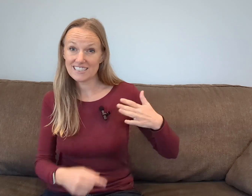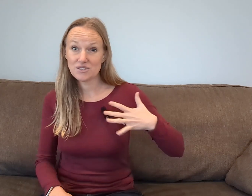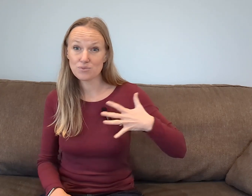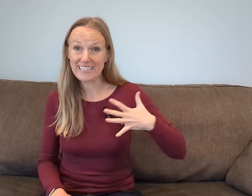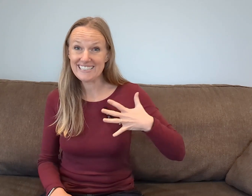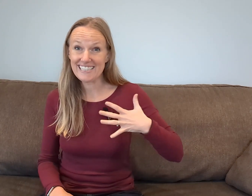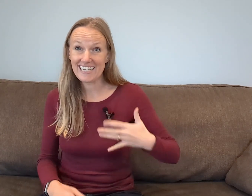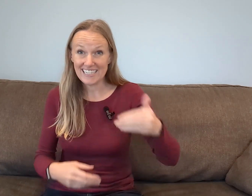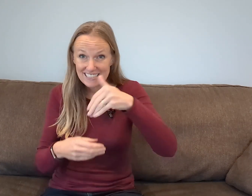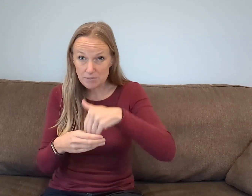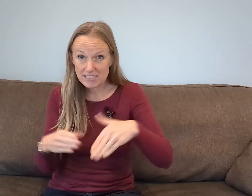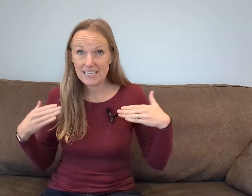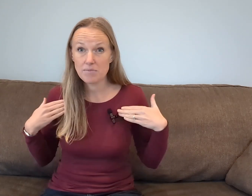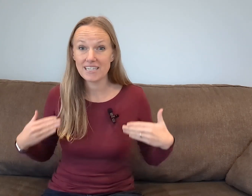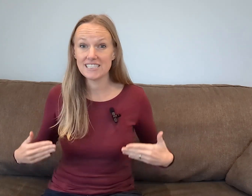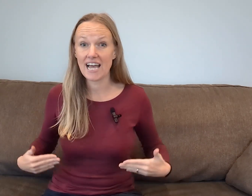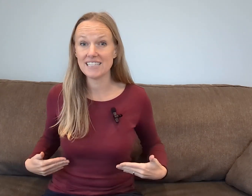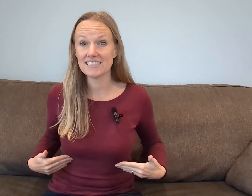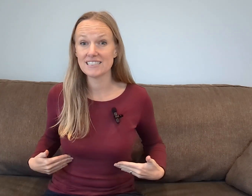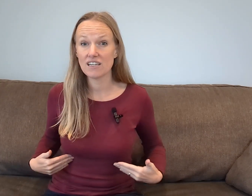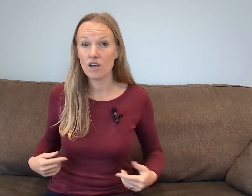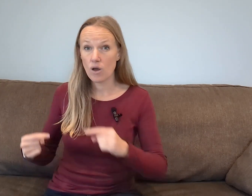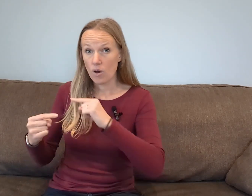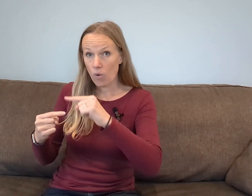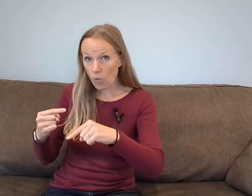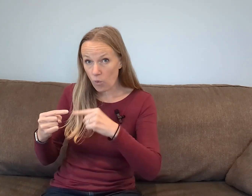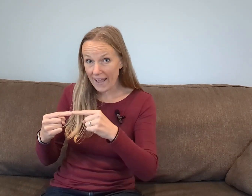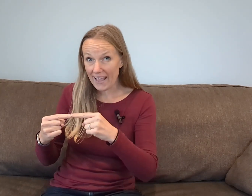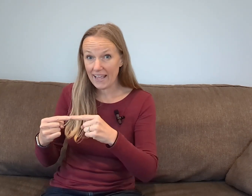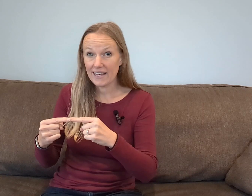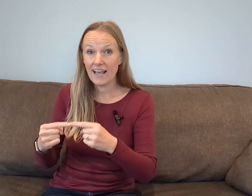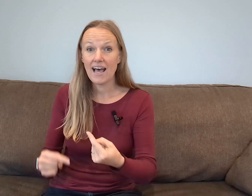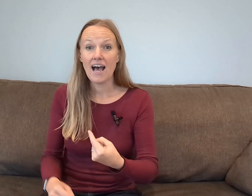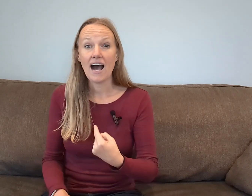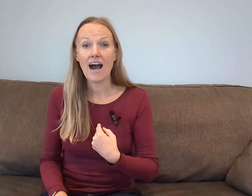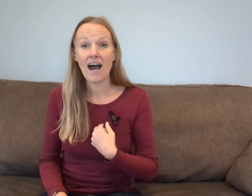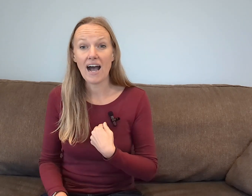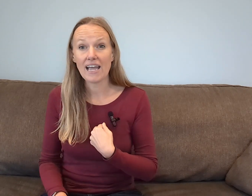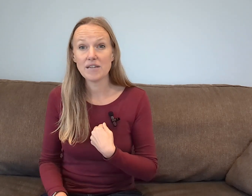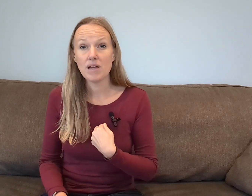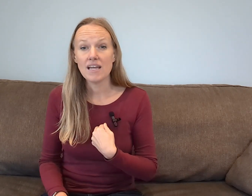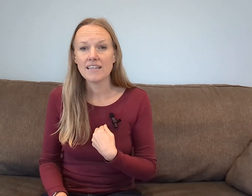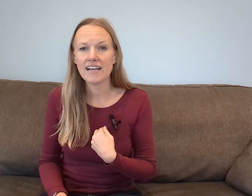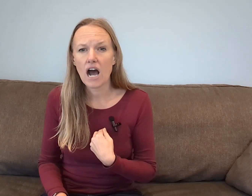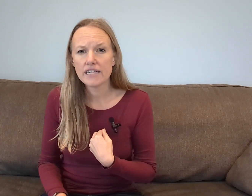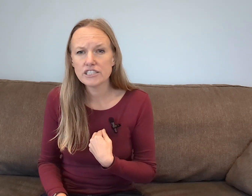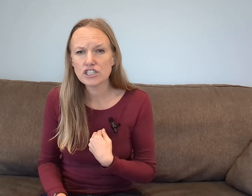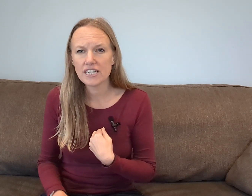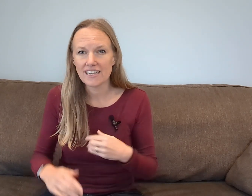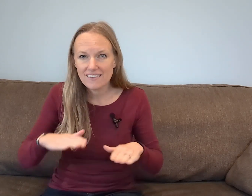is racing deep inside my chest, when and then underneath.